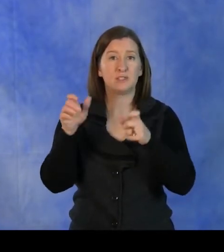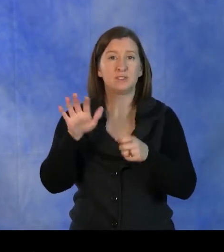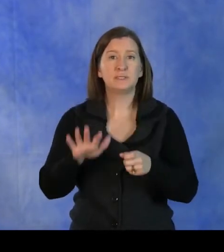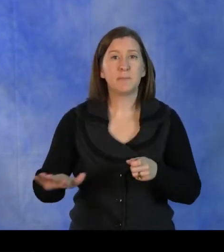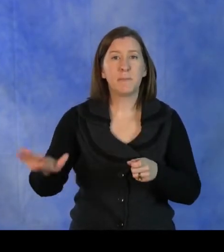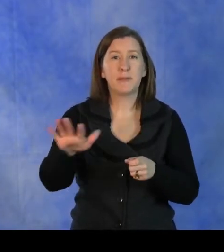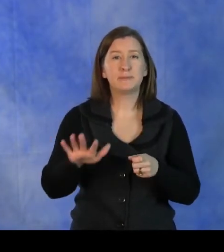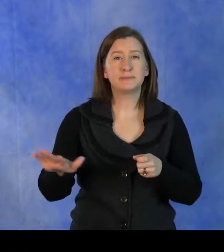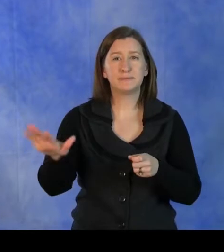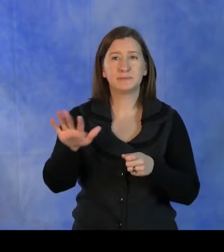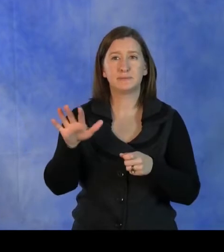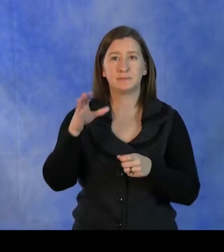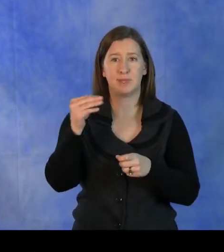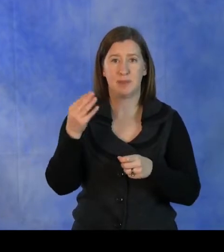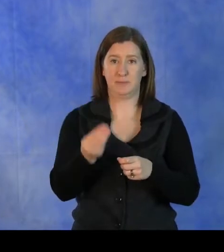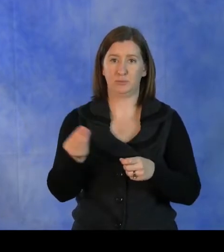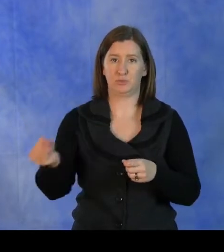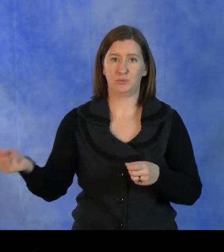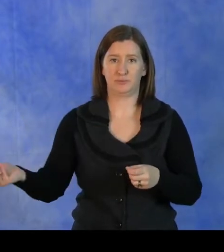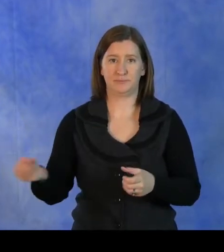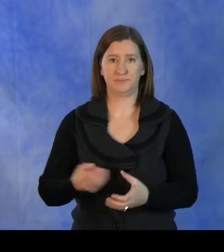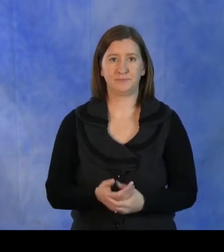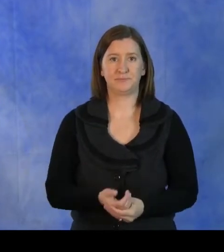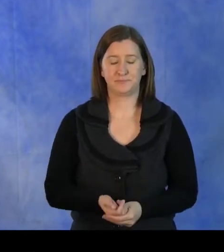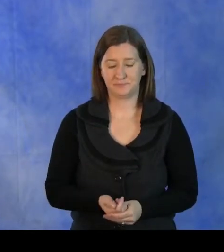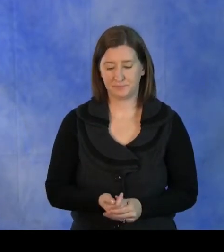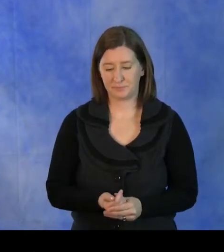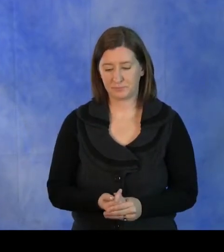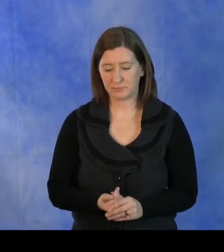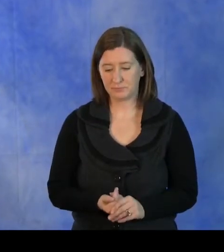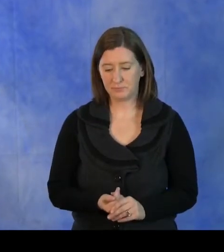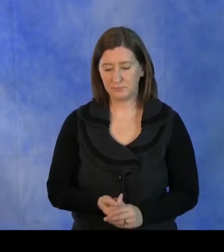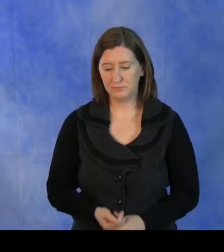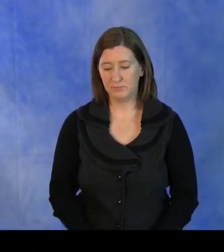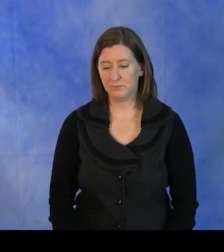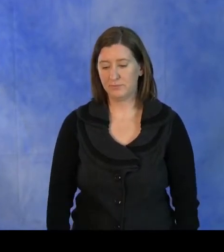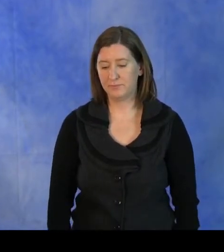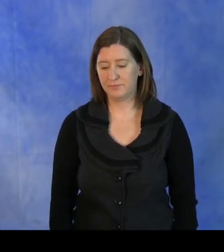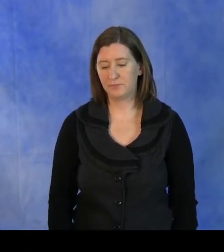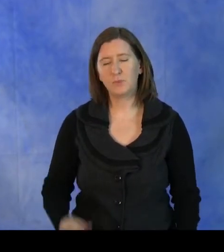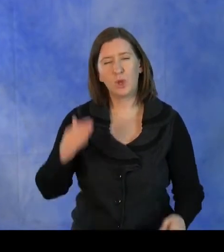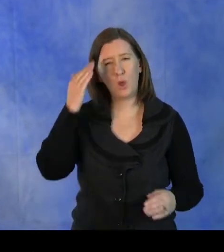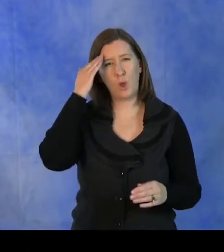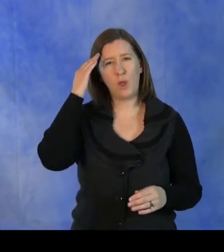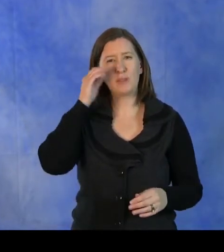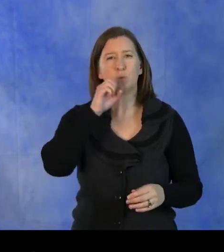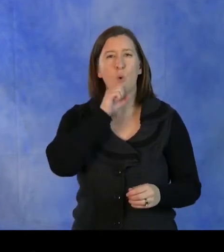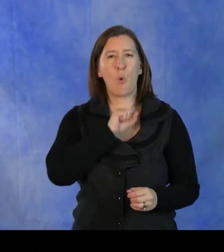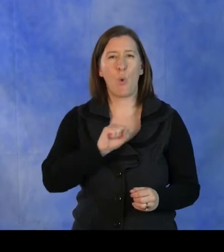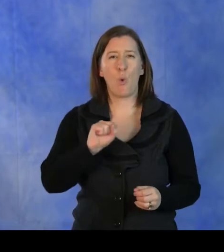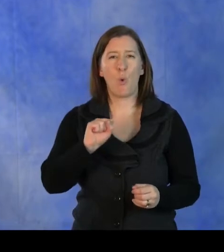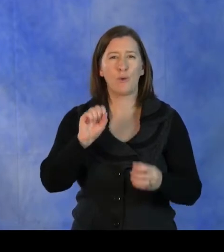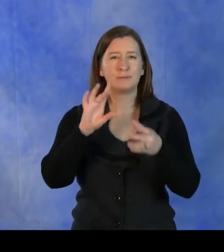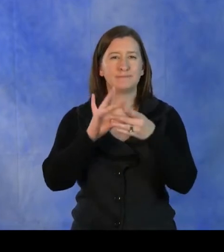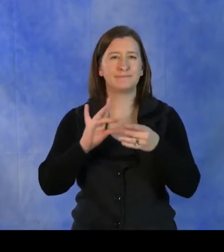So also, accommodation can also help manage space and